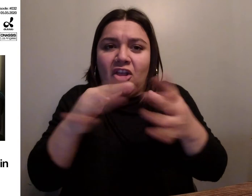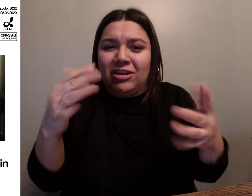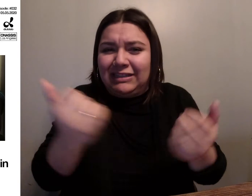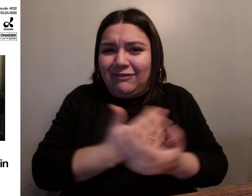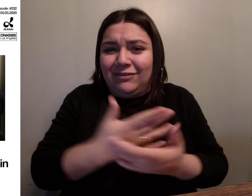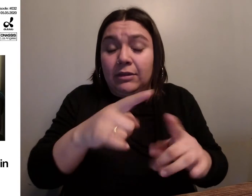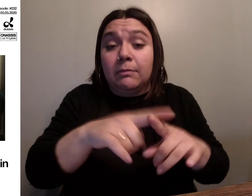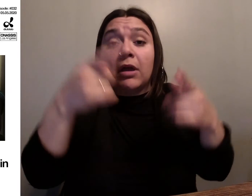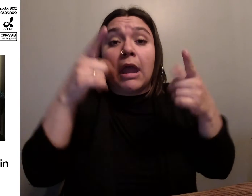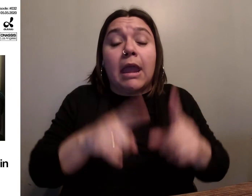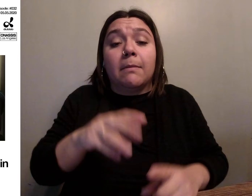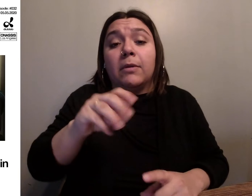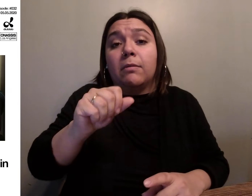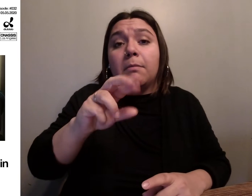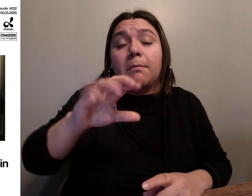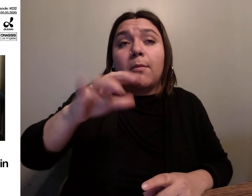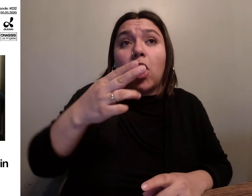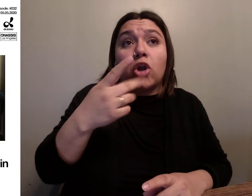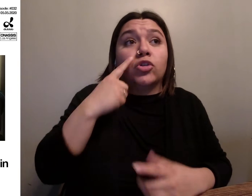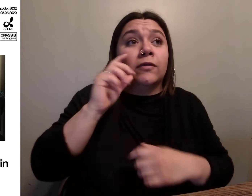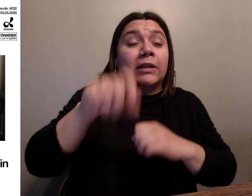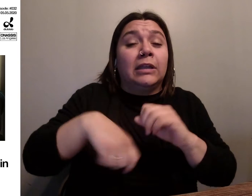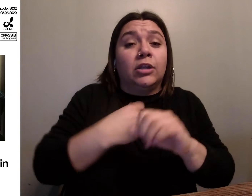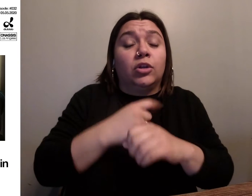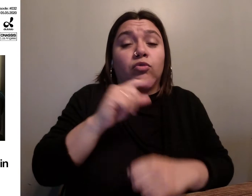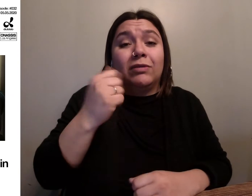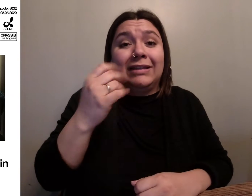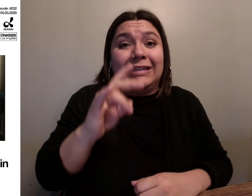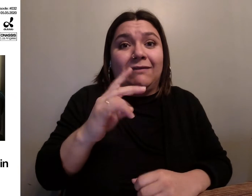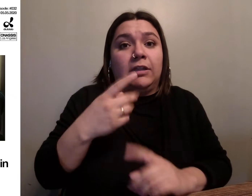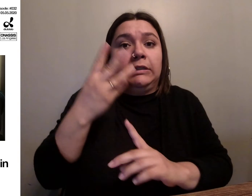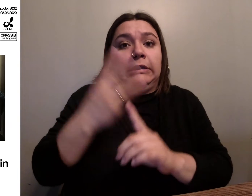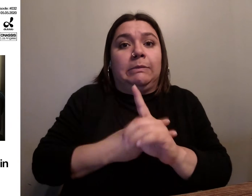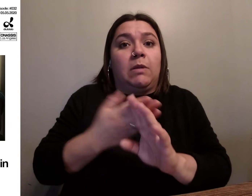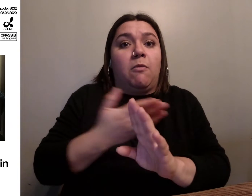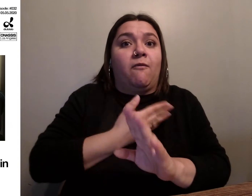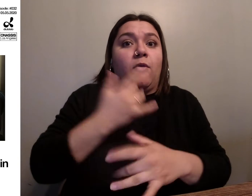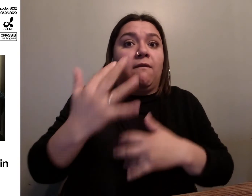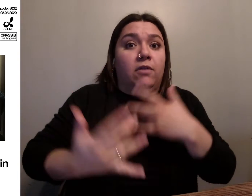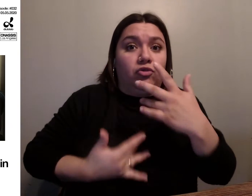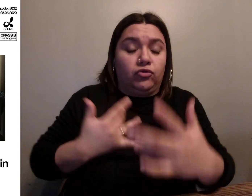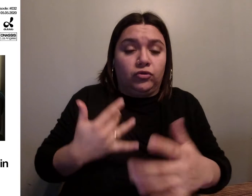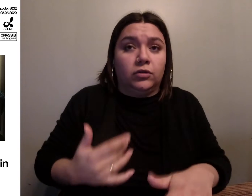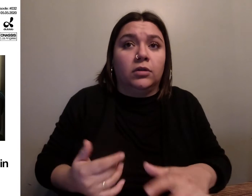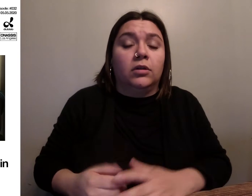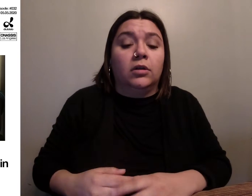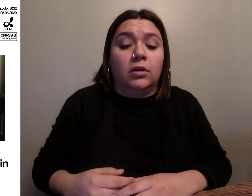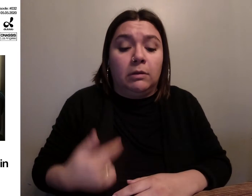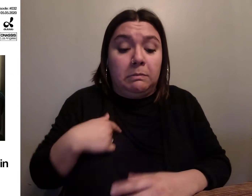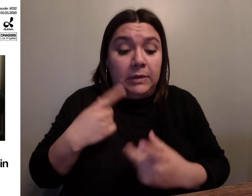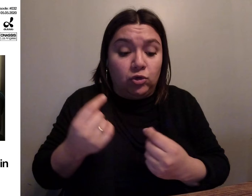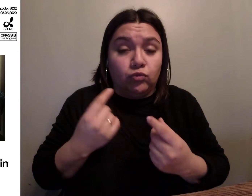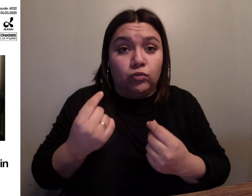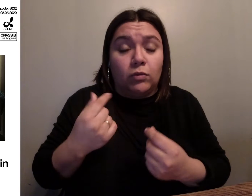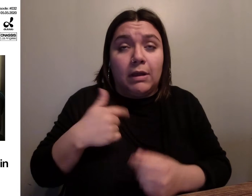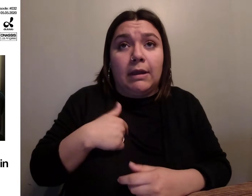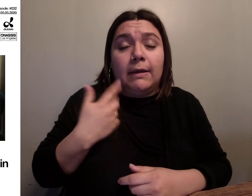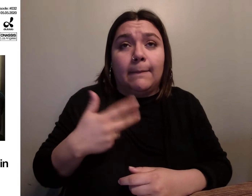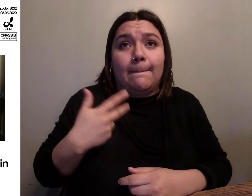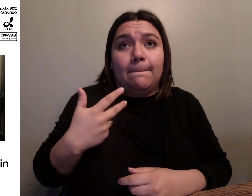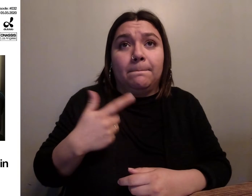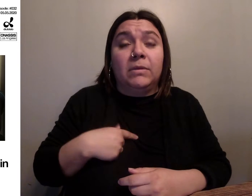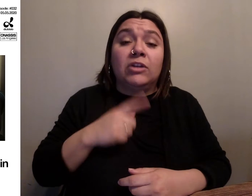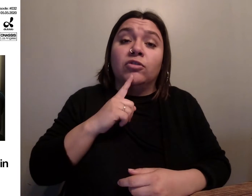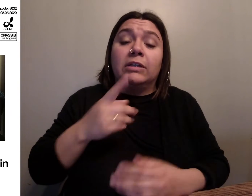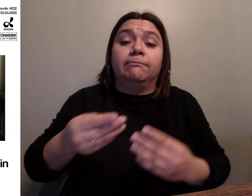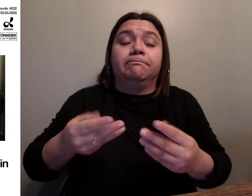months before the fires, I had been exchanging a correspondence with a lot of my